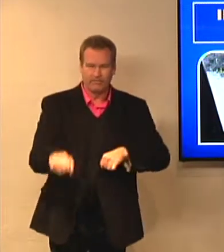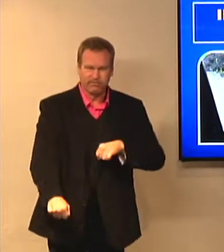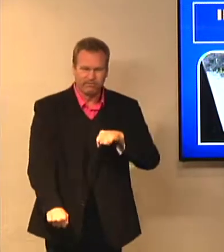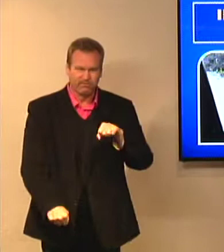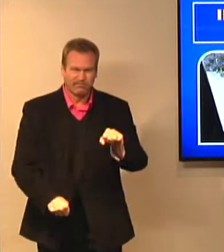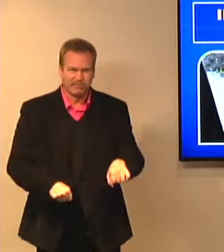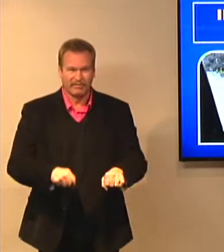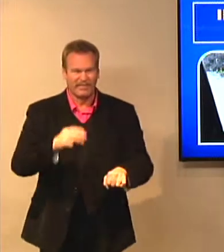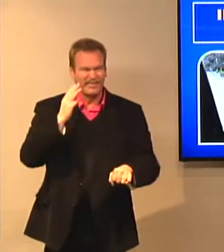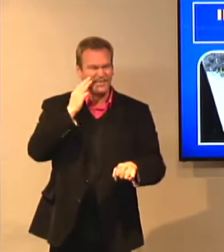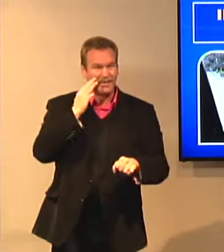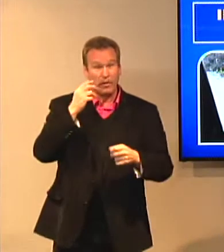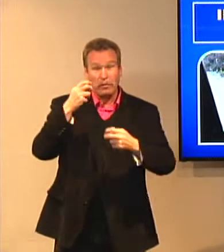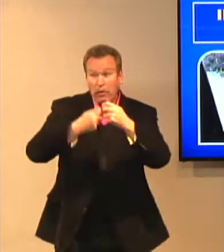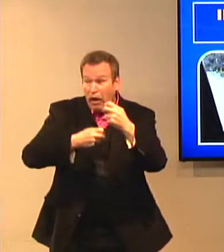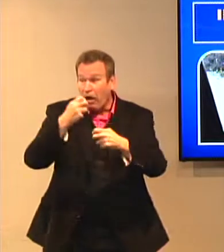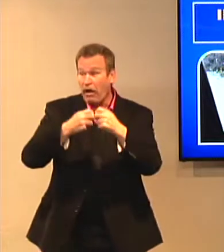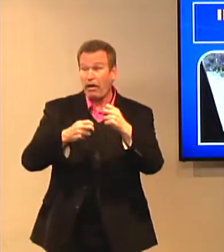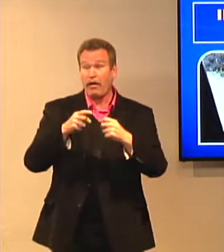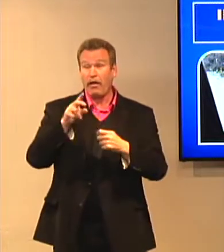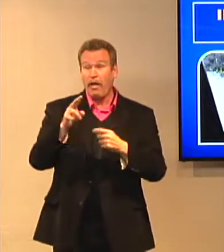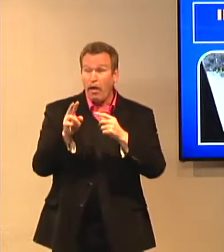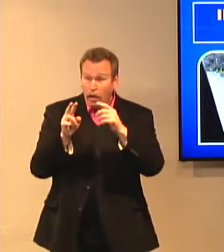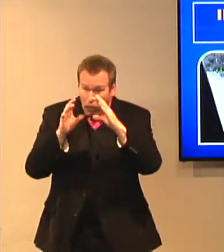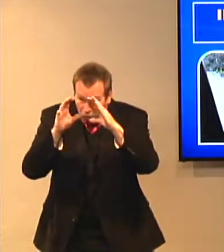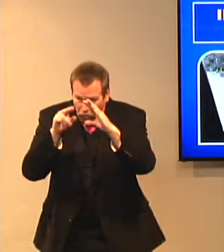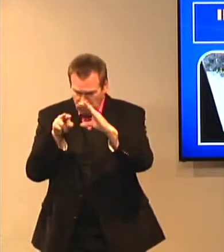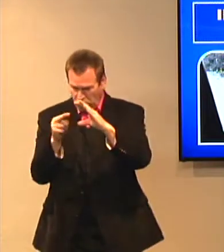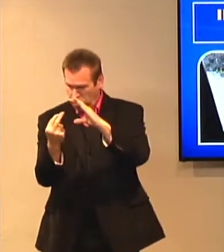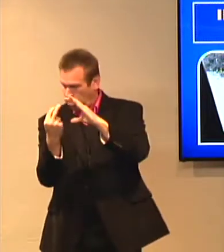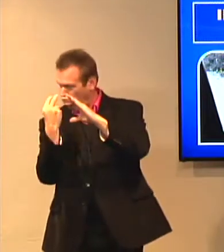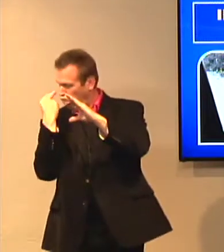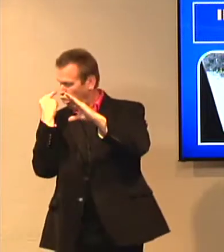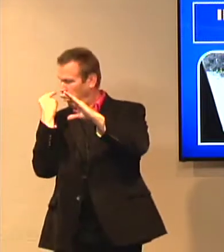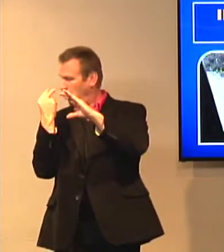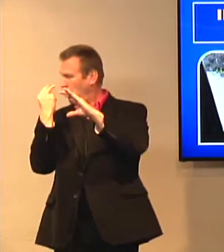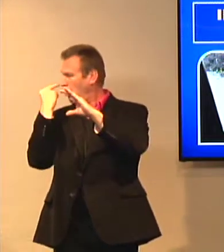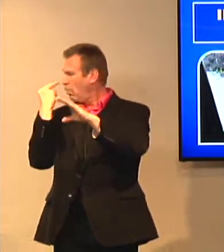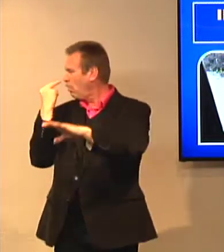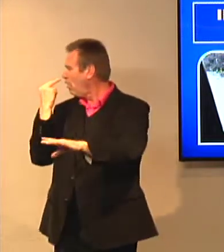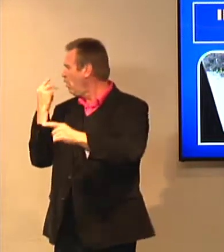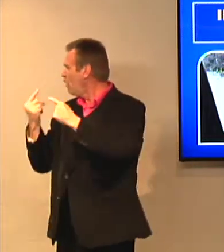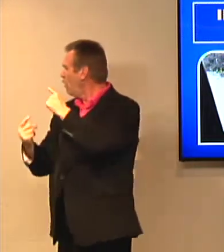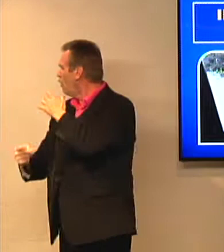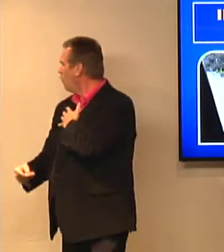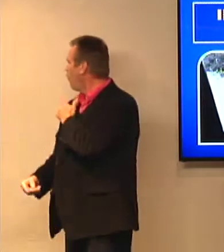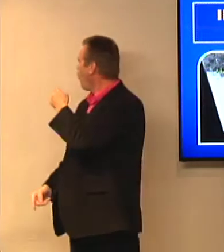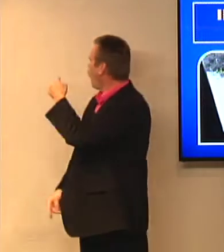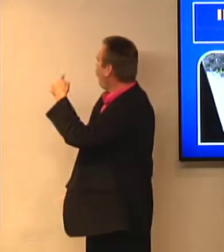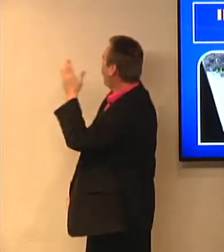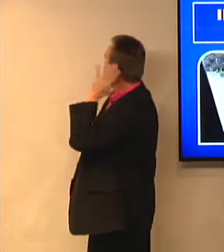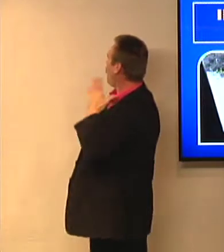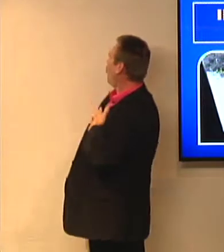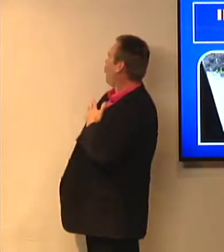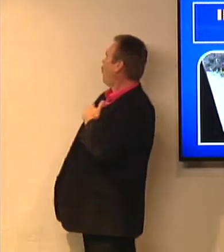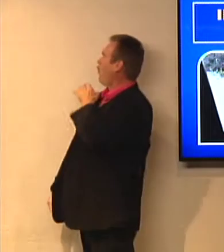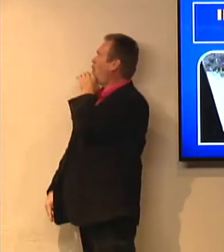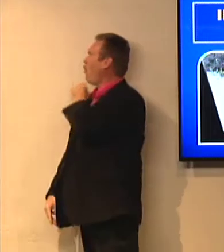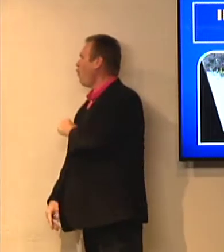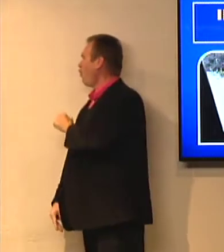The elephants are pretty big and they plod along, but they're like the problems that we have. Instead of looking forward, we continue to